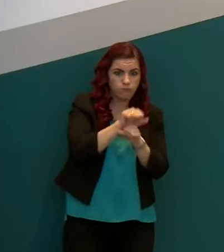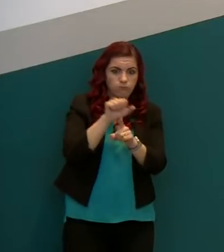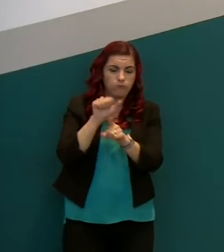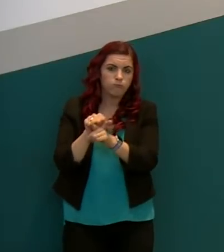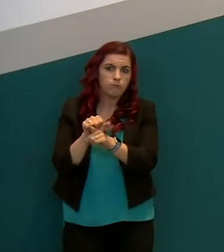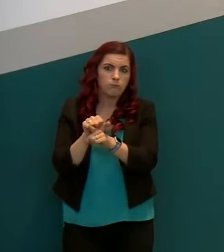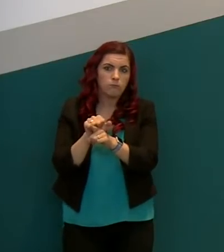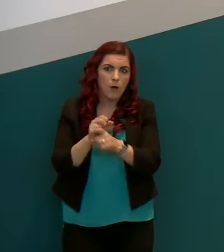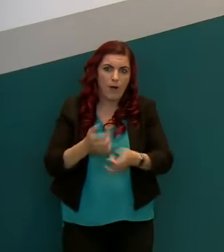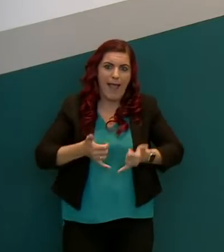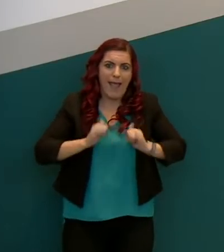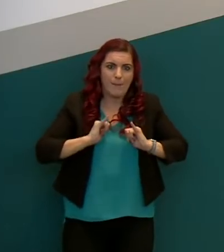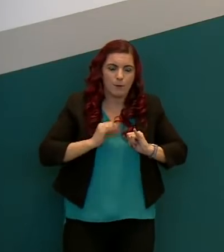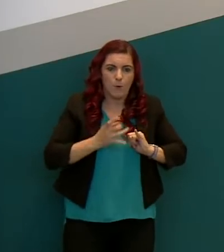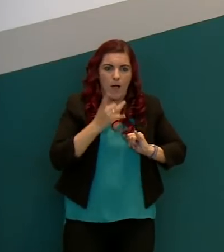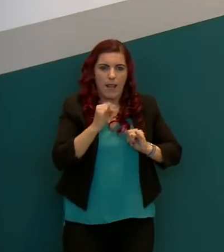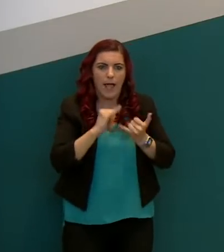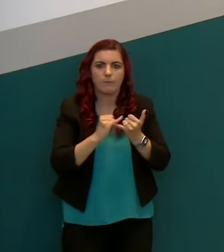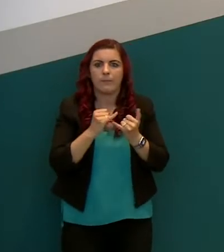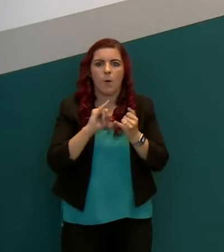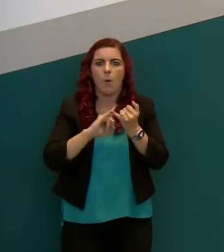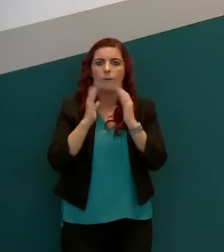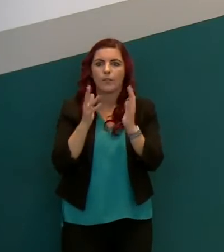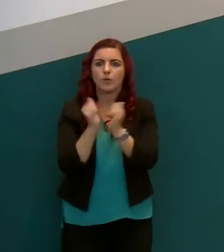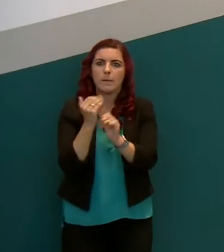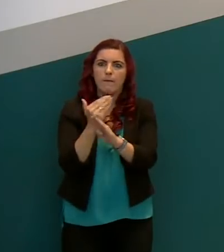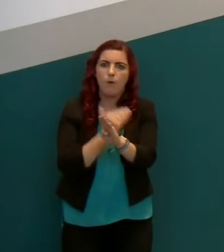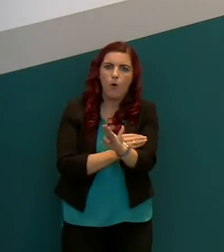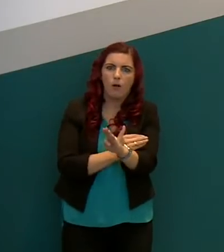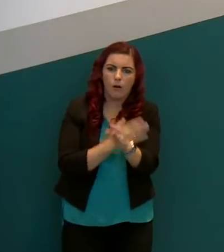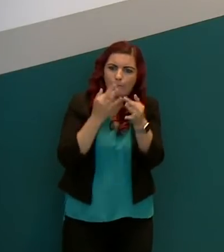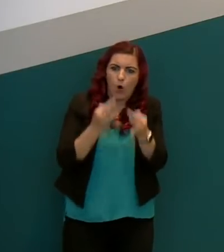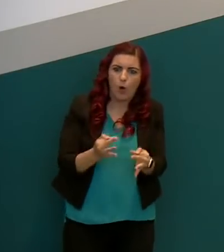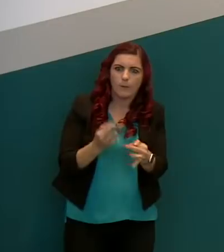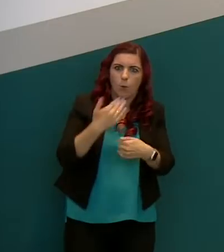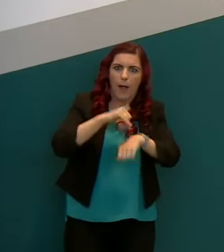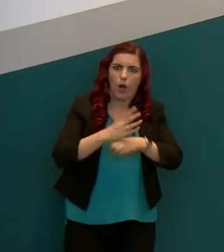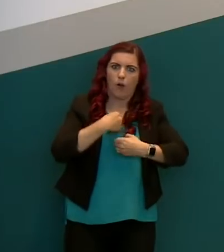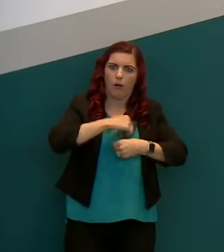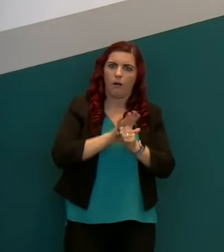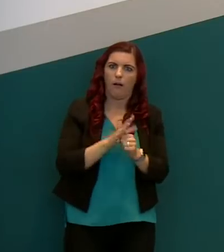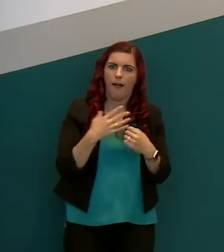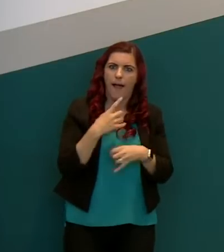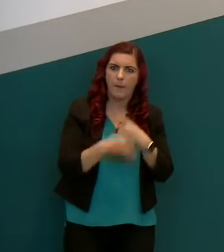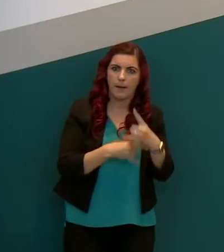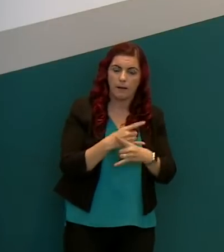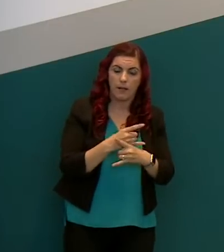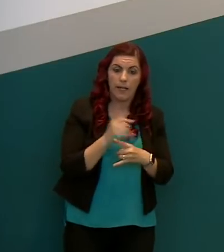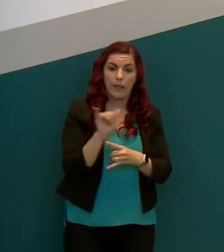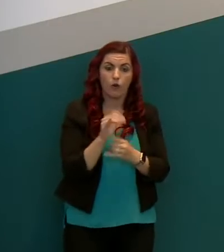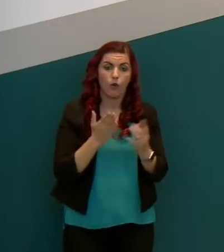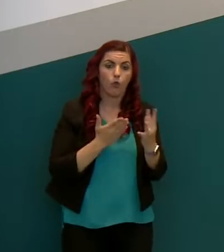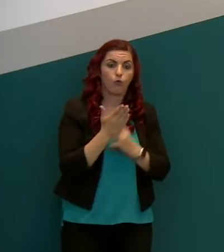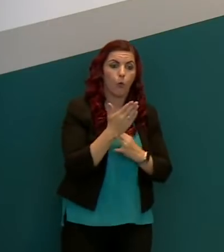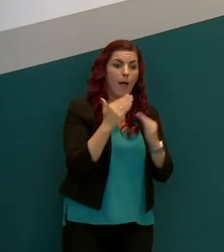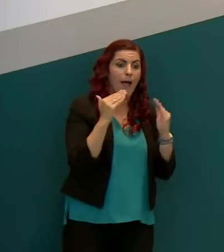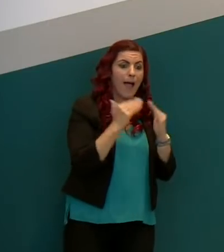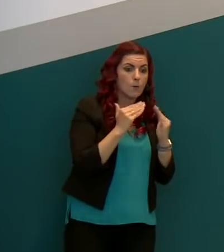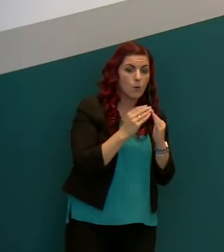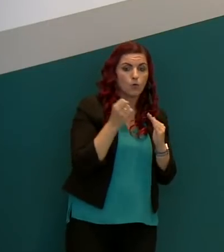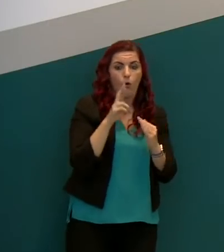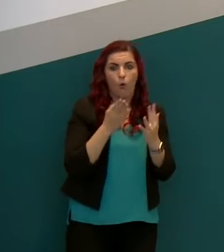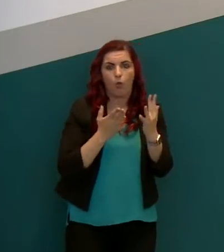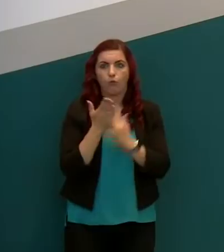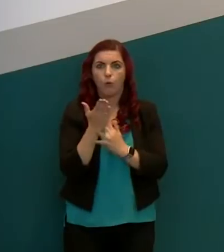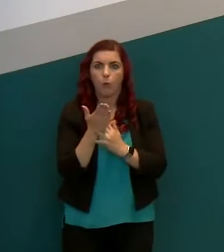are traceable. They're close contacts of another case, whether that be in an outbreak or in a household or in a more localized